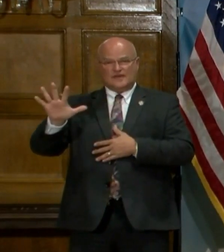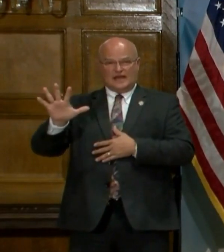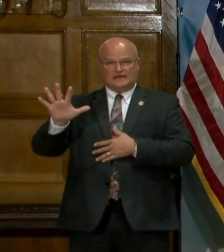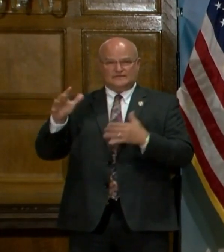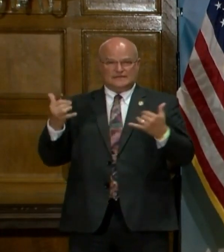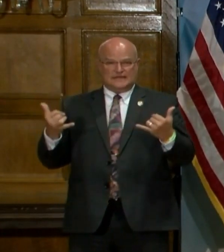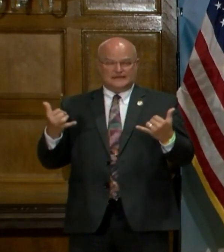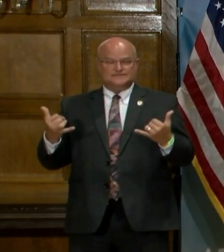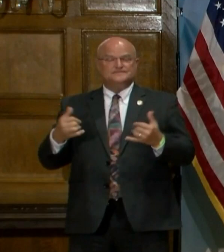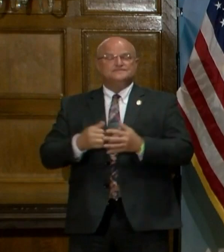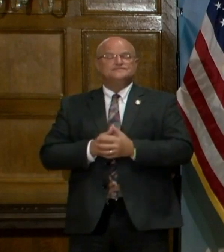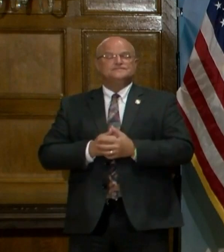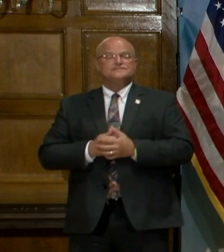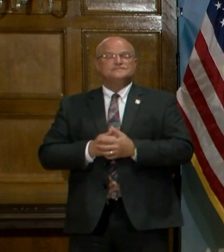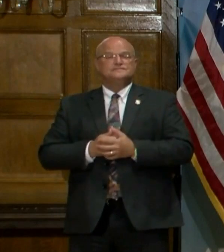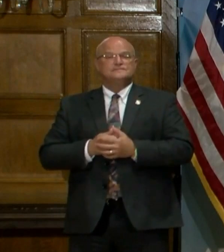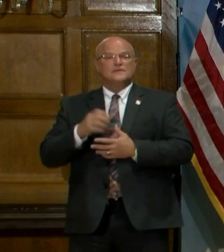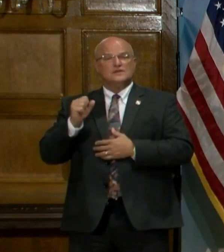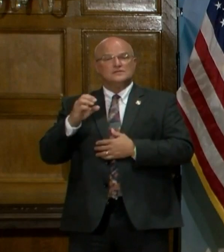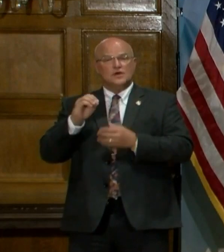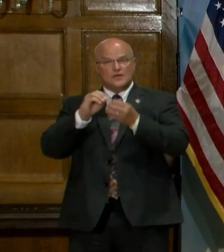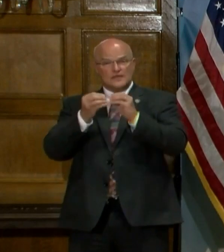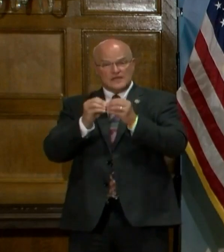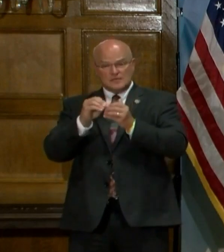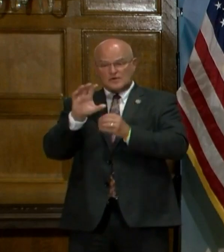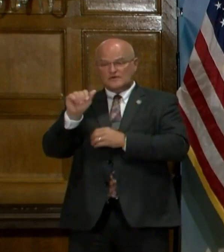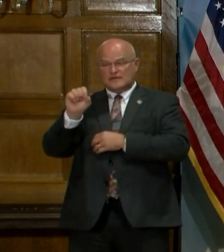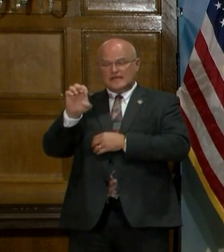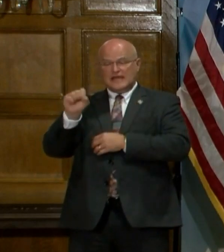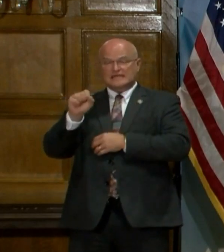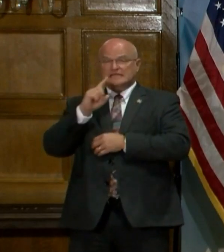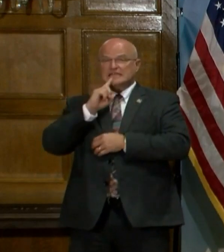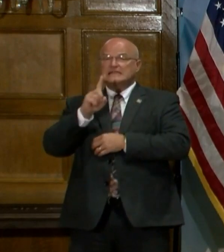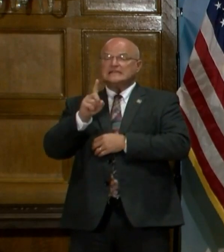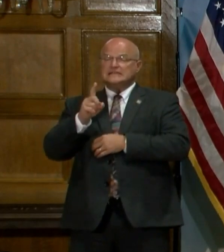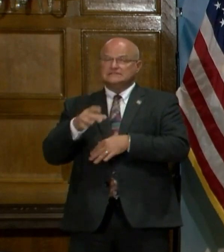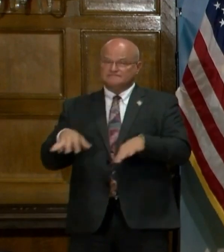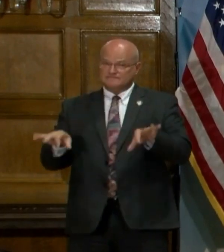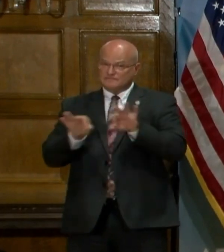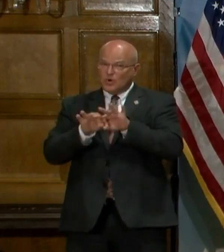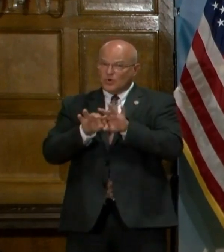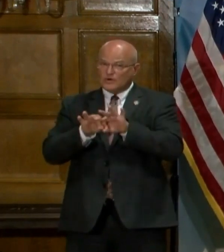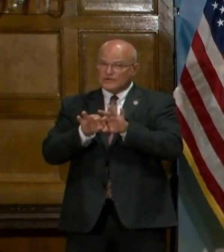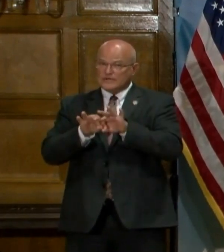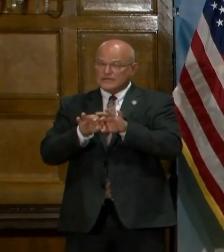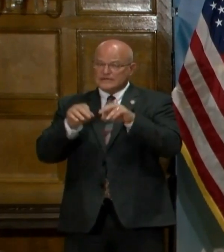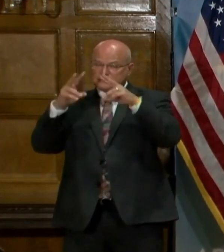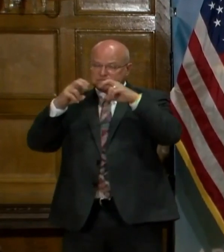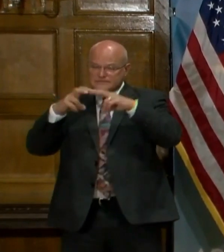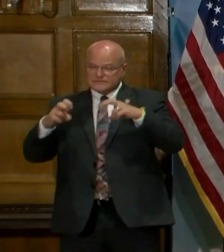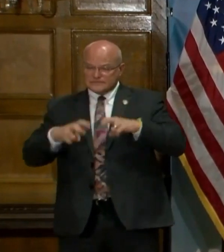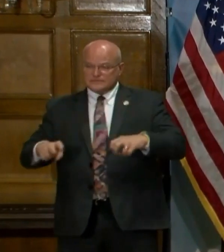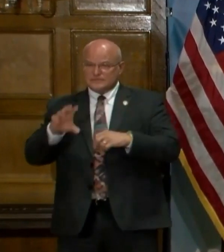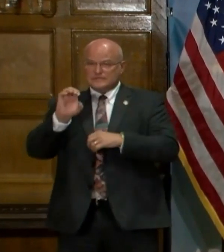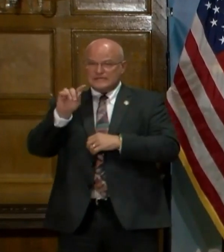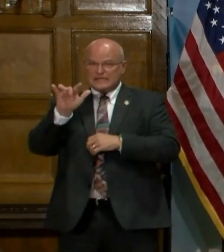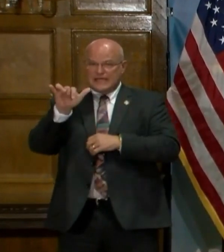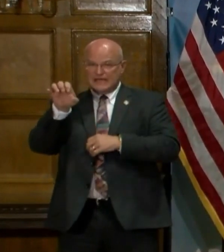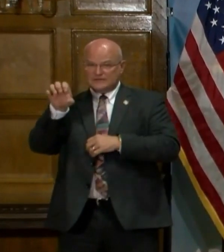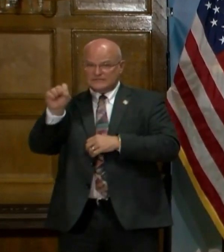305. And so the number of cases is significant. If you break it down by